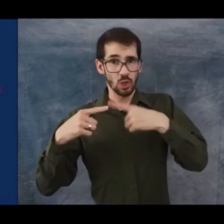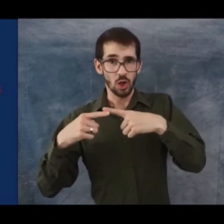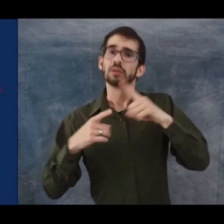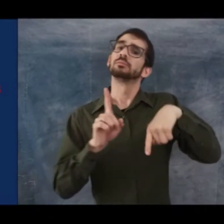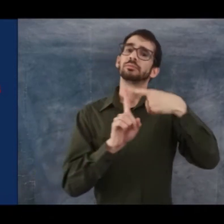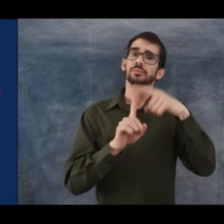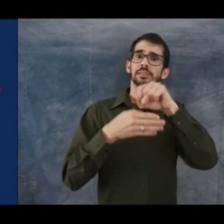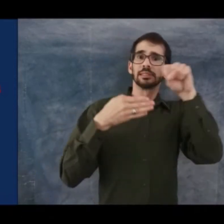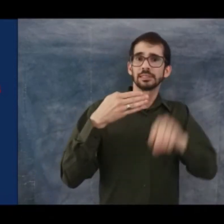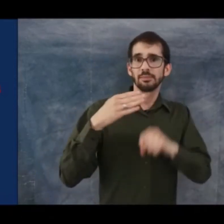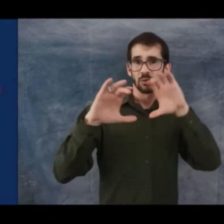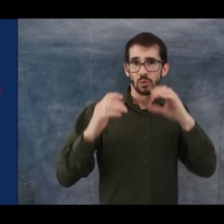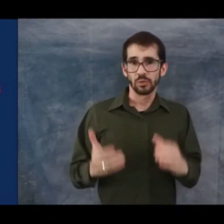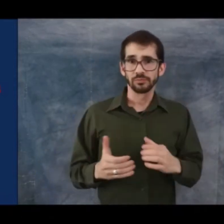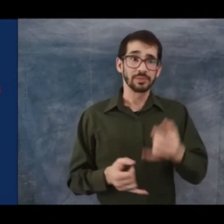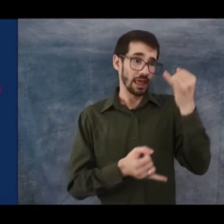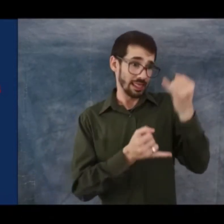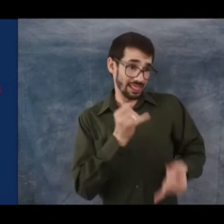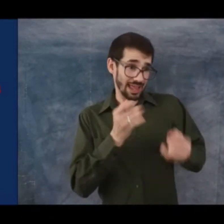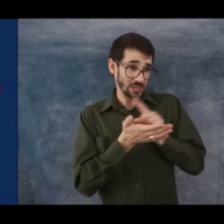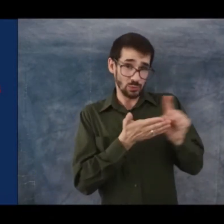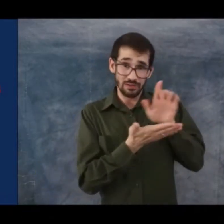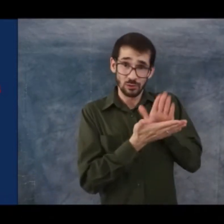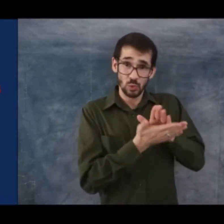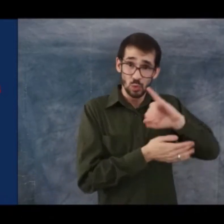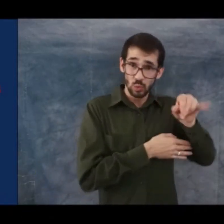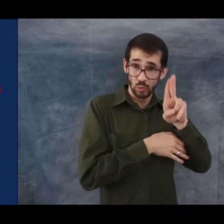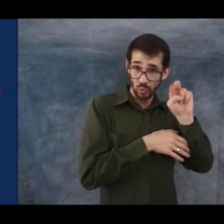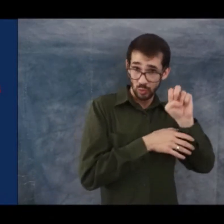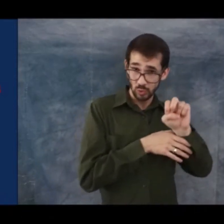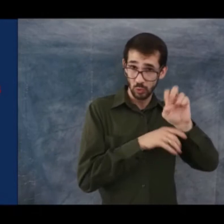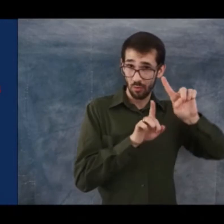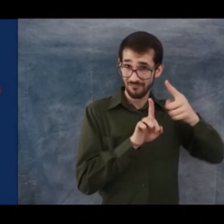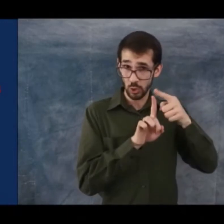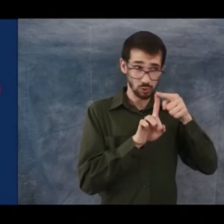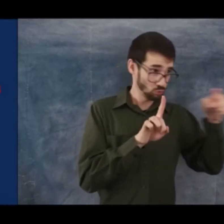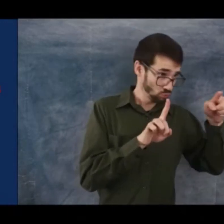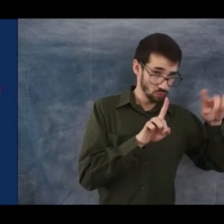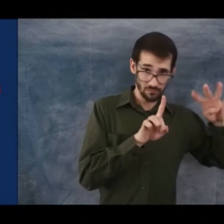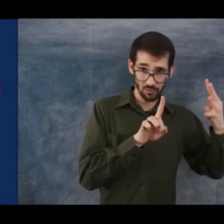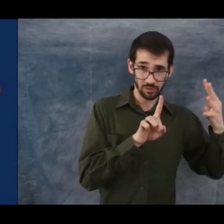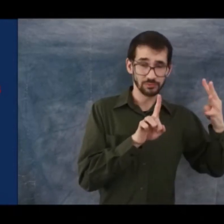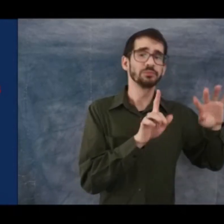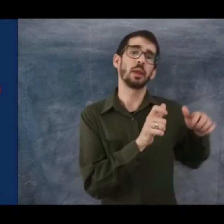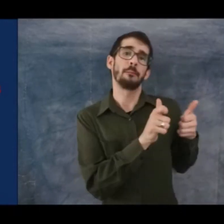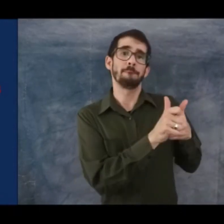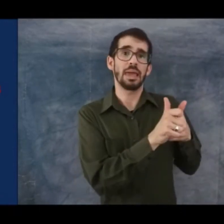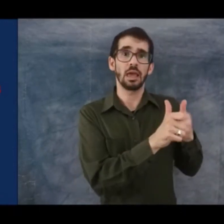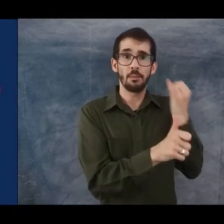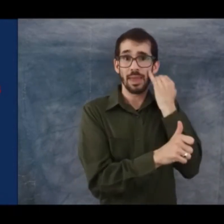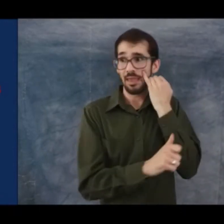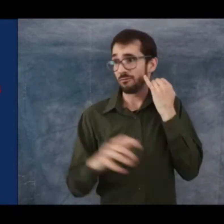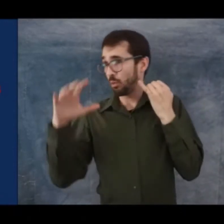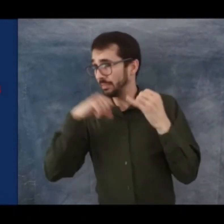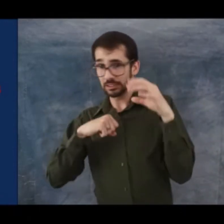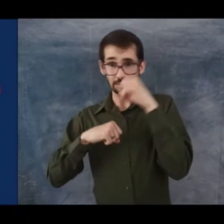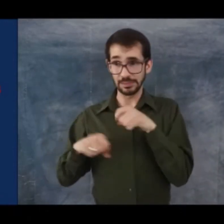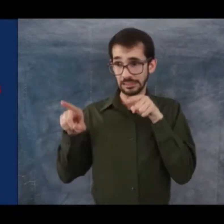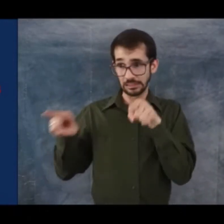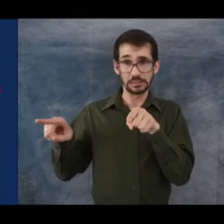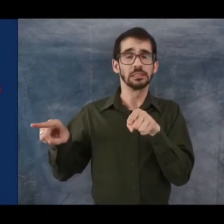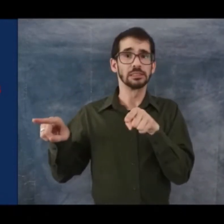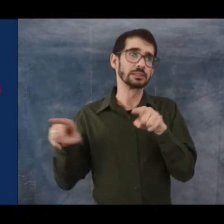courses. The last week of school, June 1st through 4th, will be for making up any assessment from the fall or the